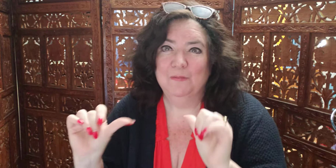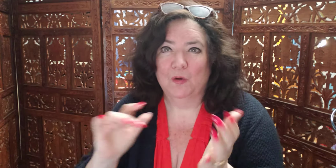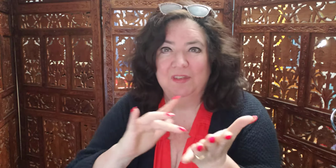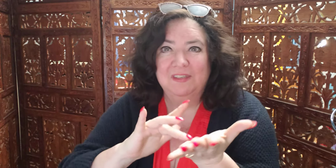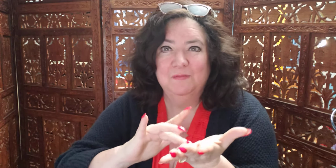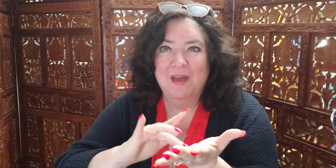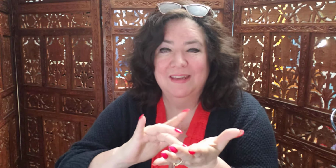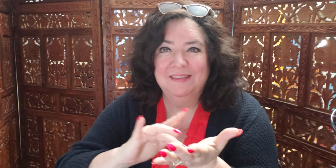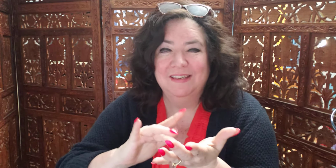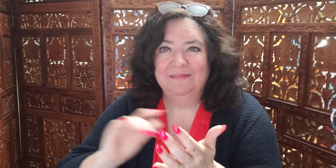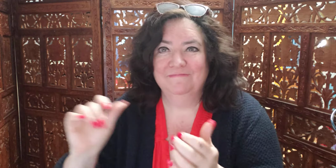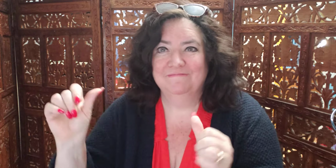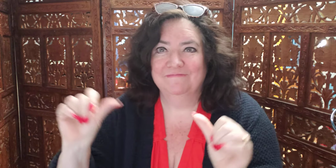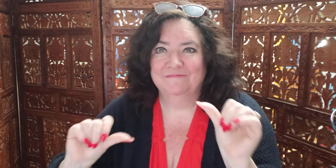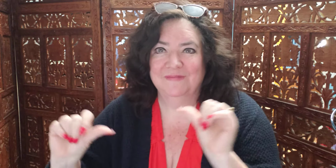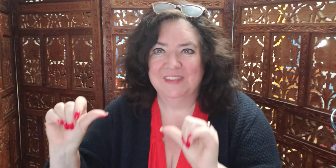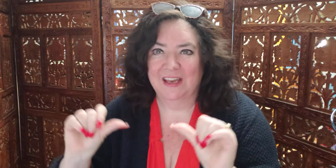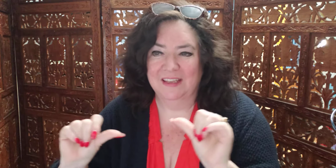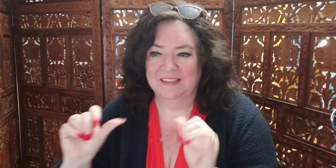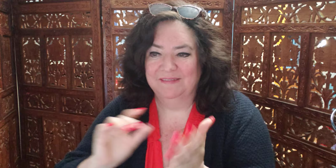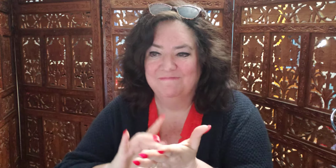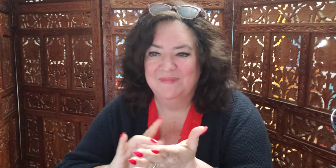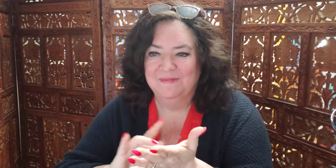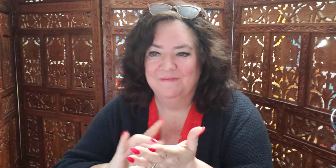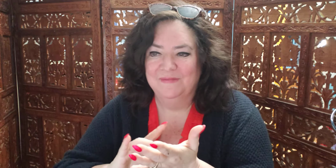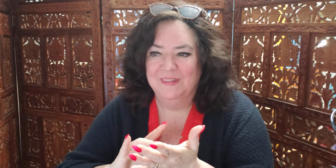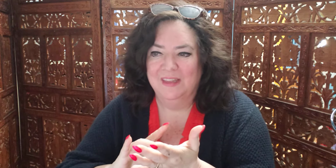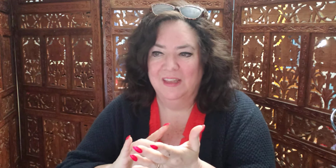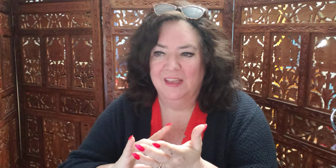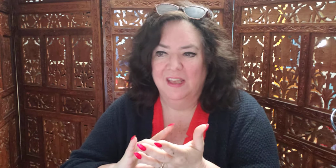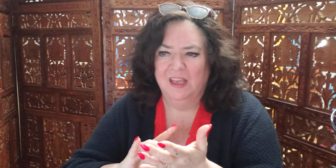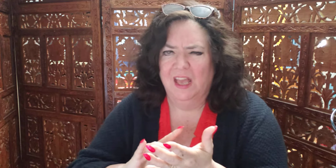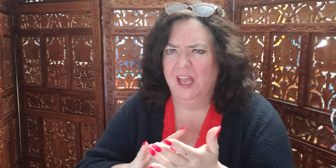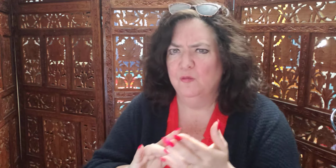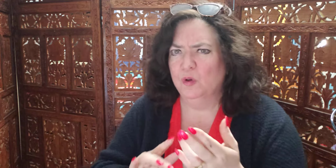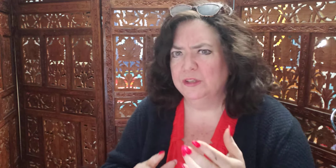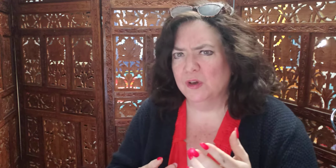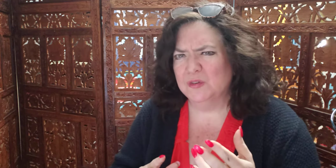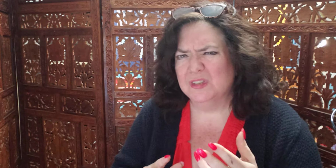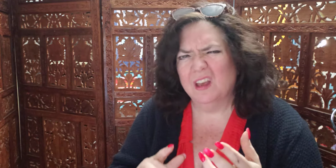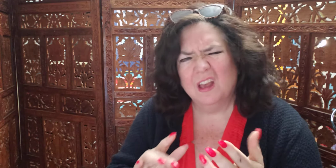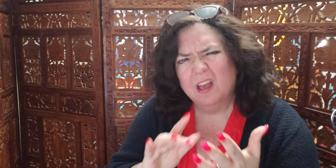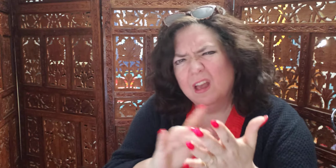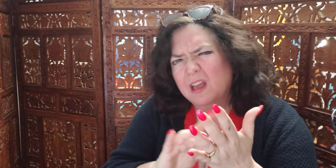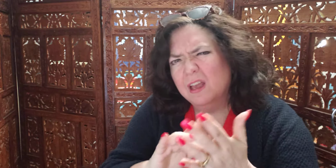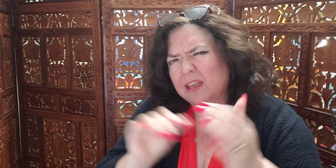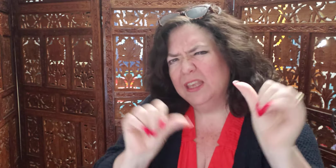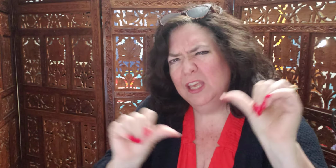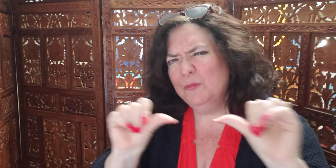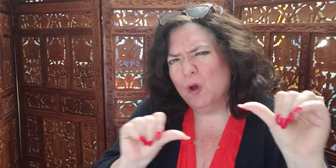chemo. This is medicine, science. And Roland goes,